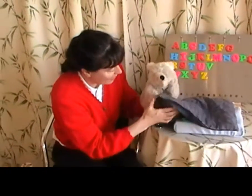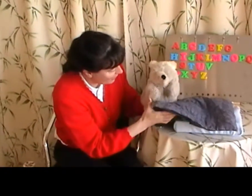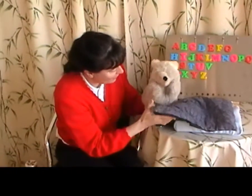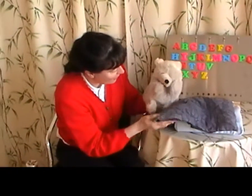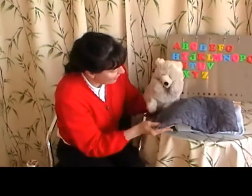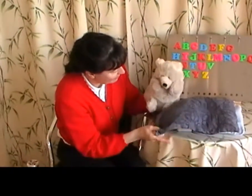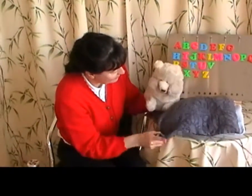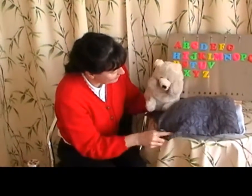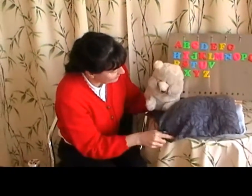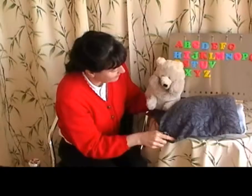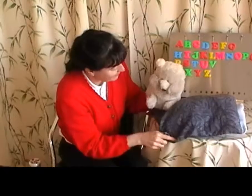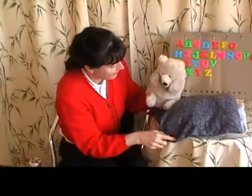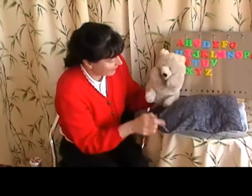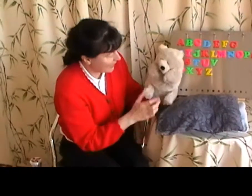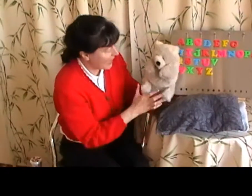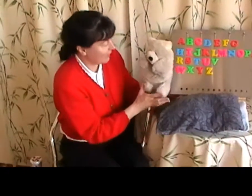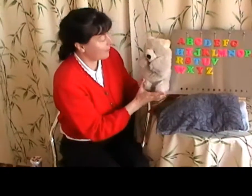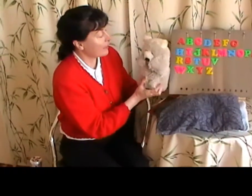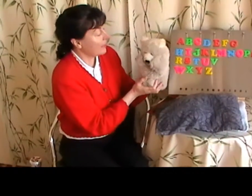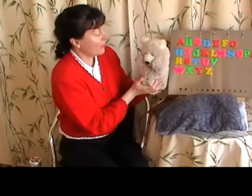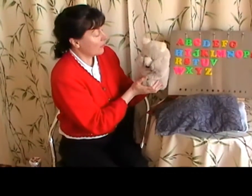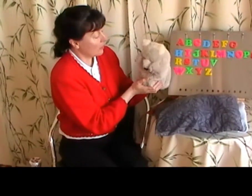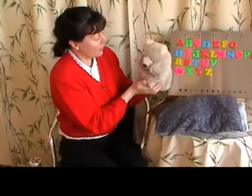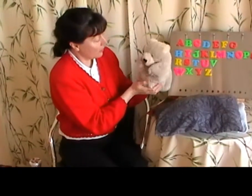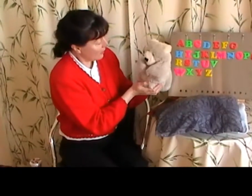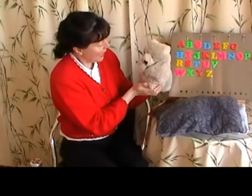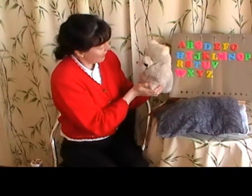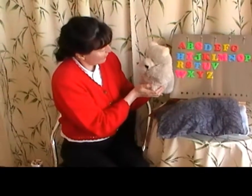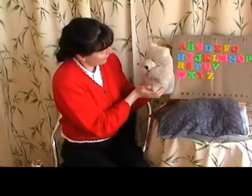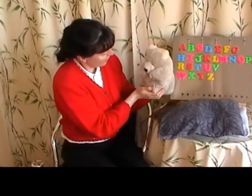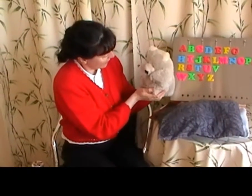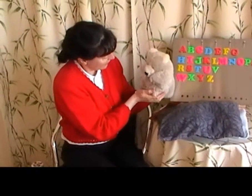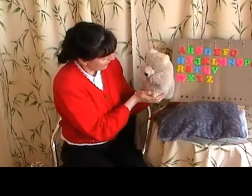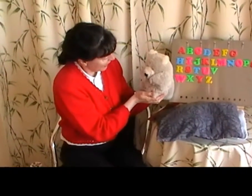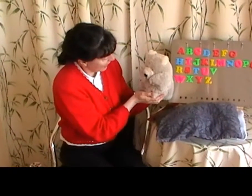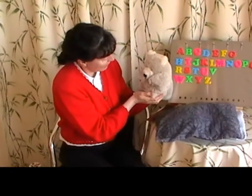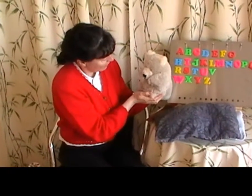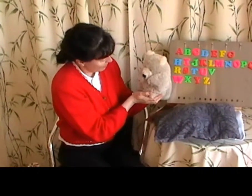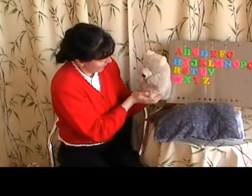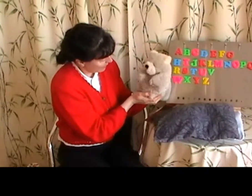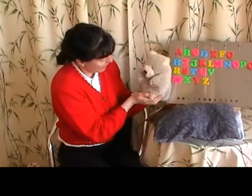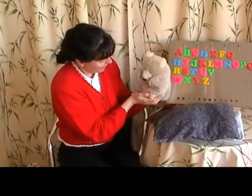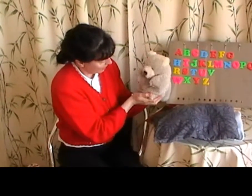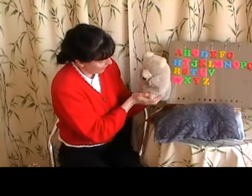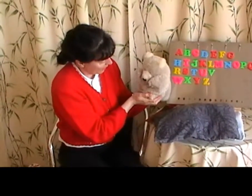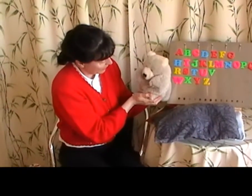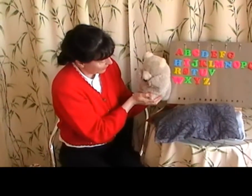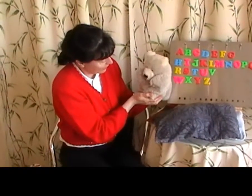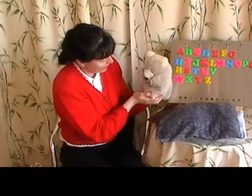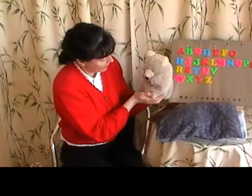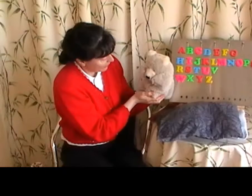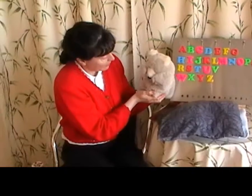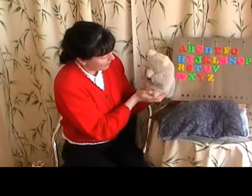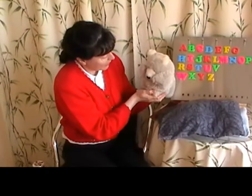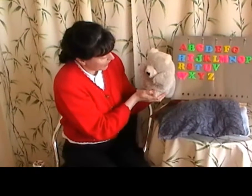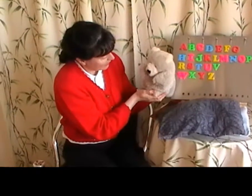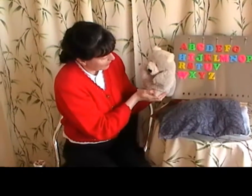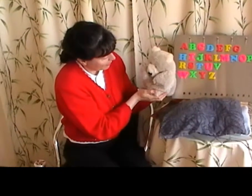paws warm. Now, would you like to join in the alphabet song, Barney, with me and the boys